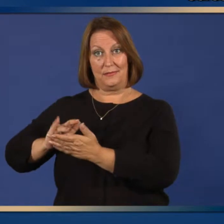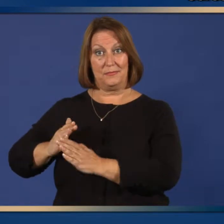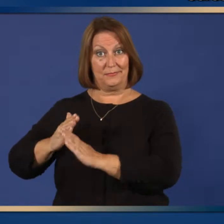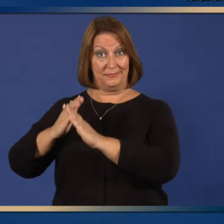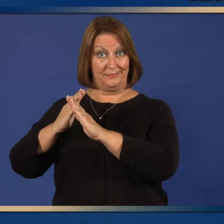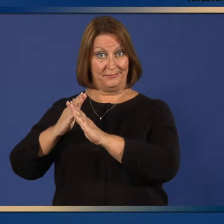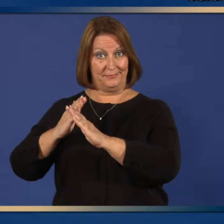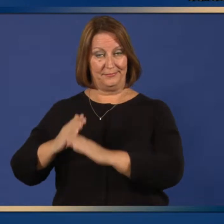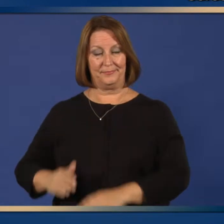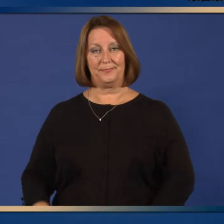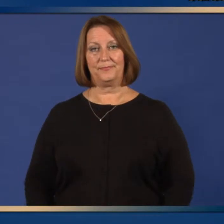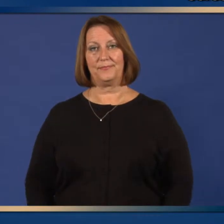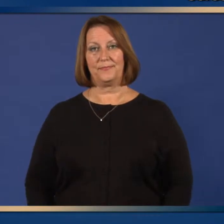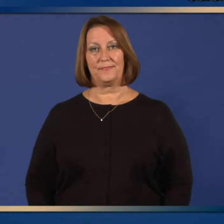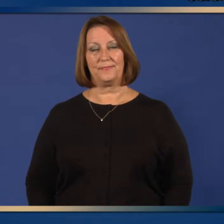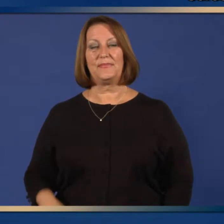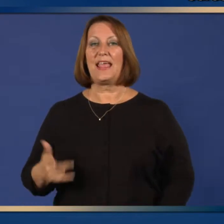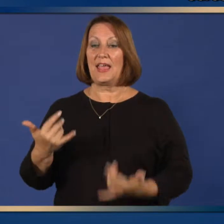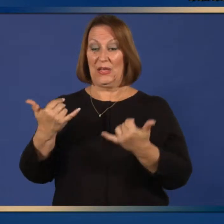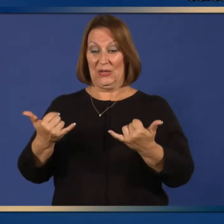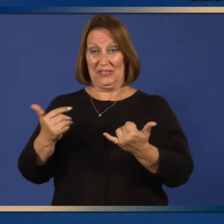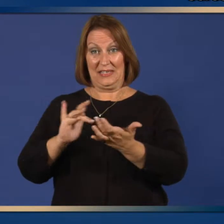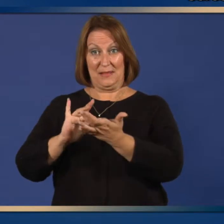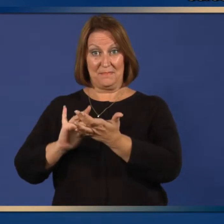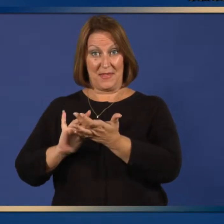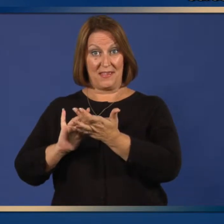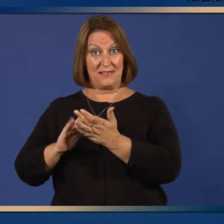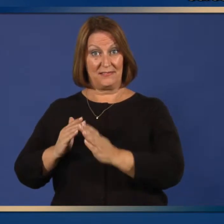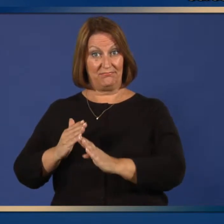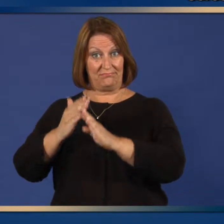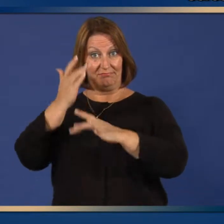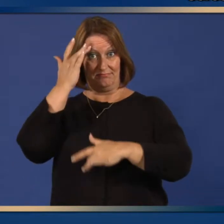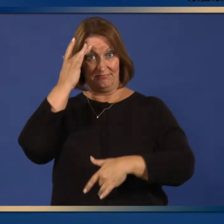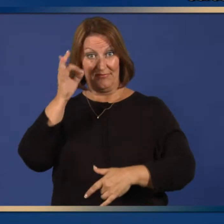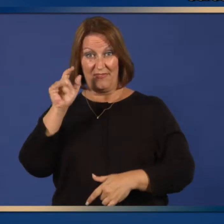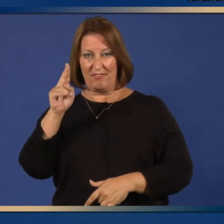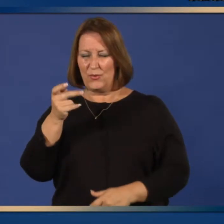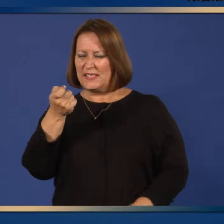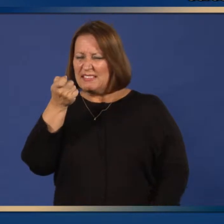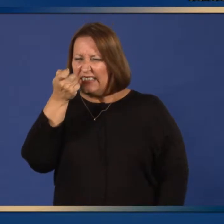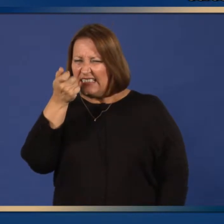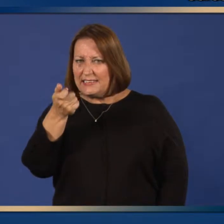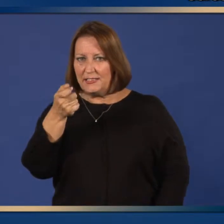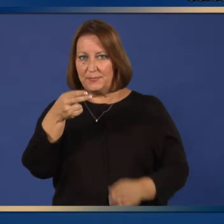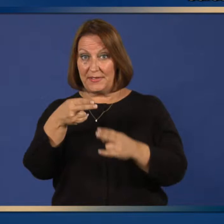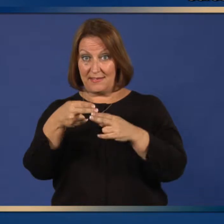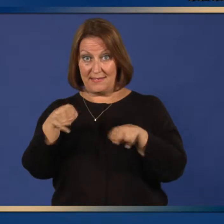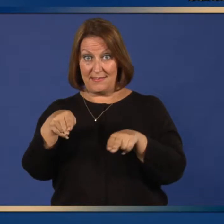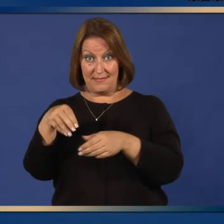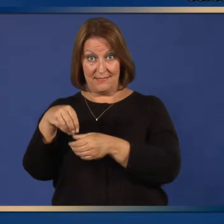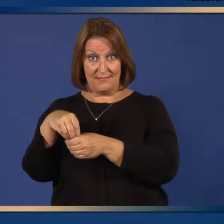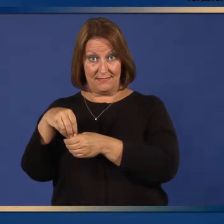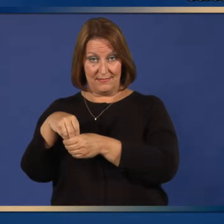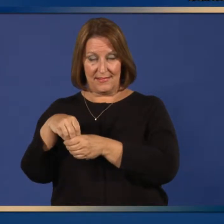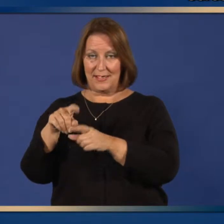Although current influenza vaccines contain only a limited quantity of egg